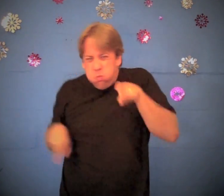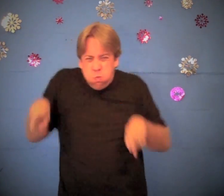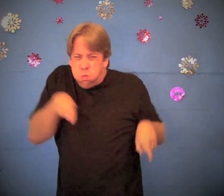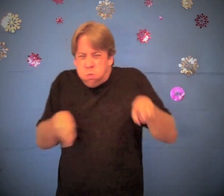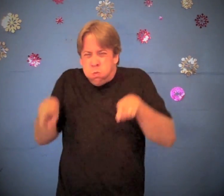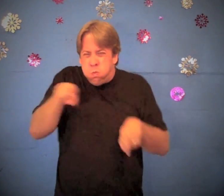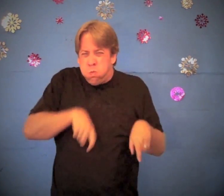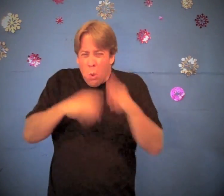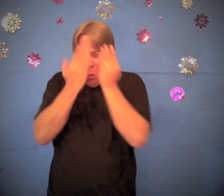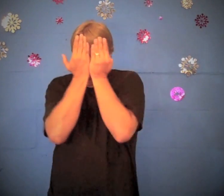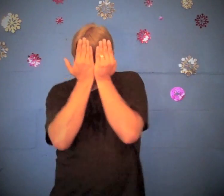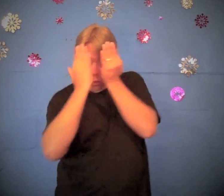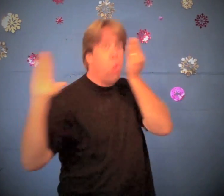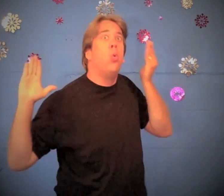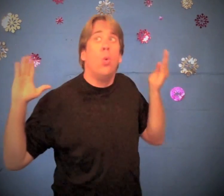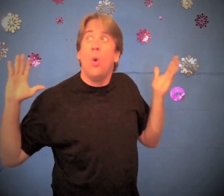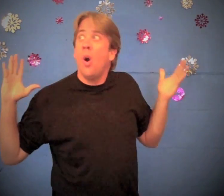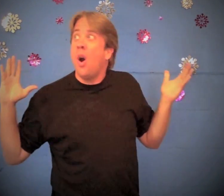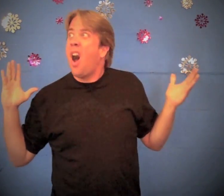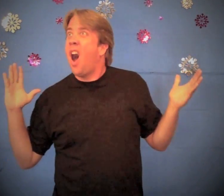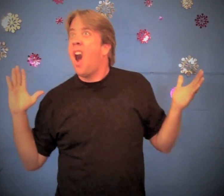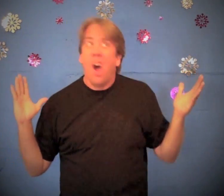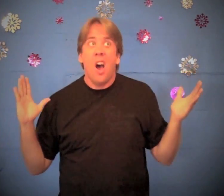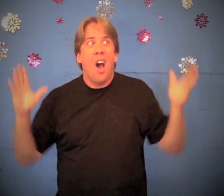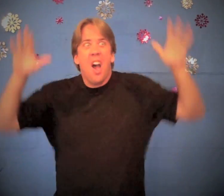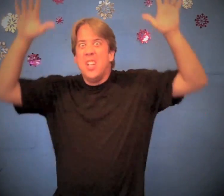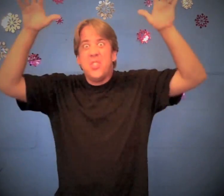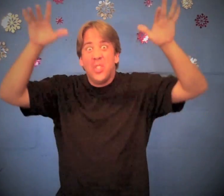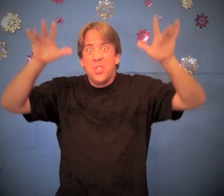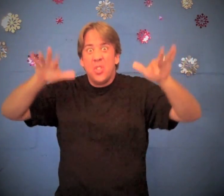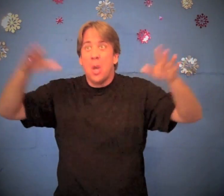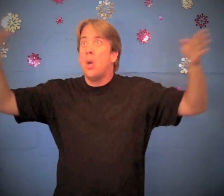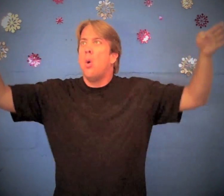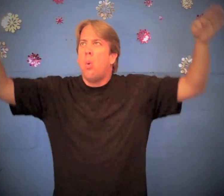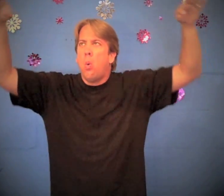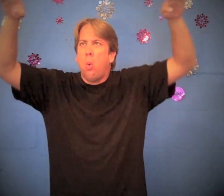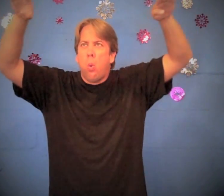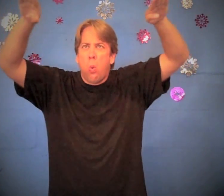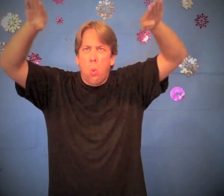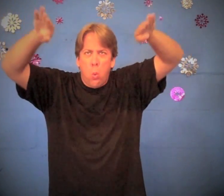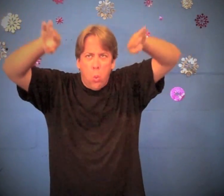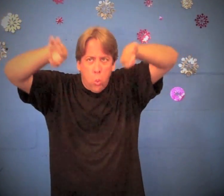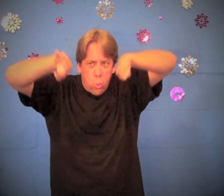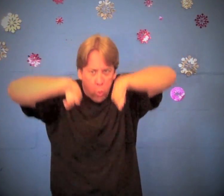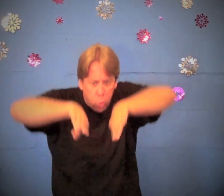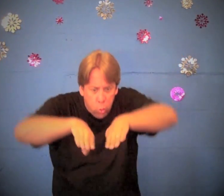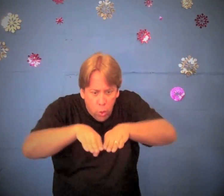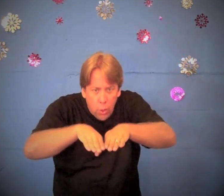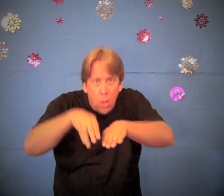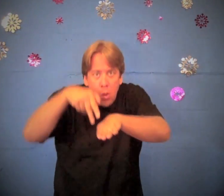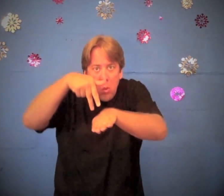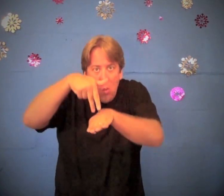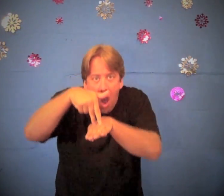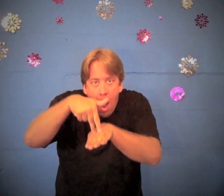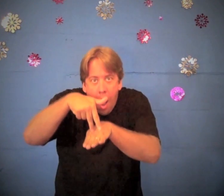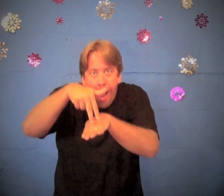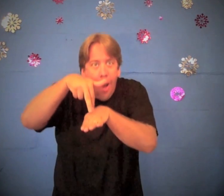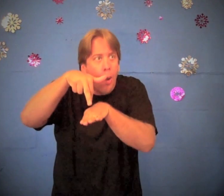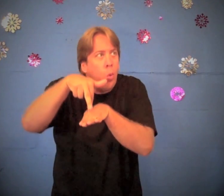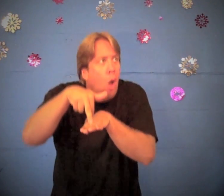and ran outside. The snow was piled up very high along the street to